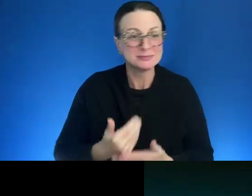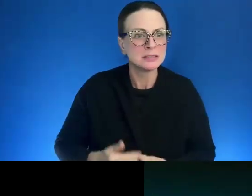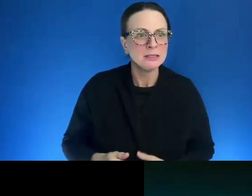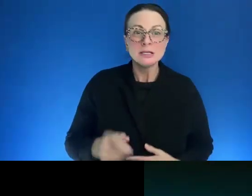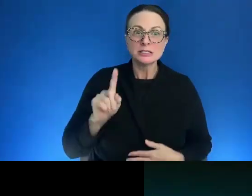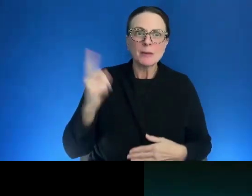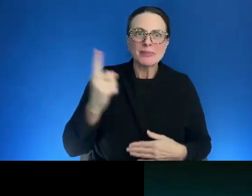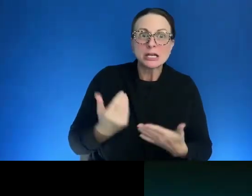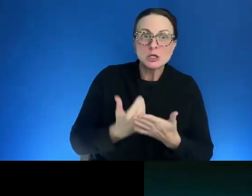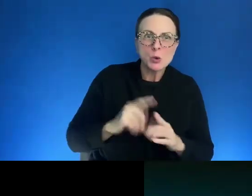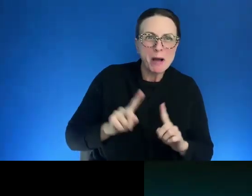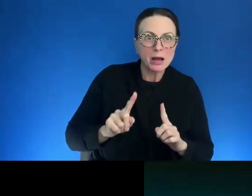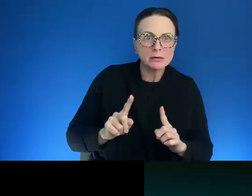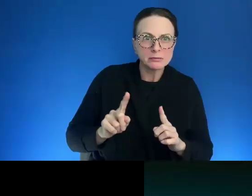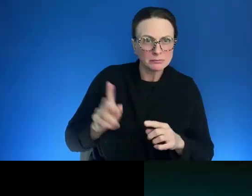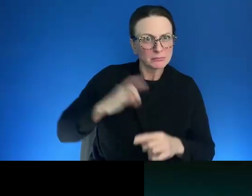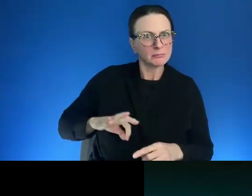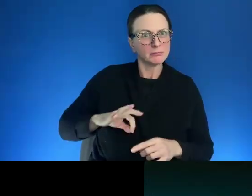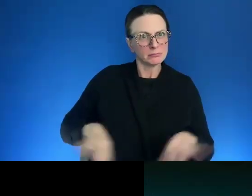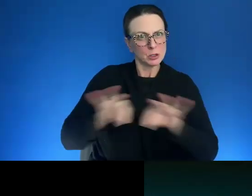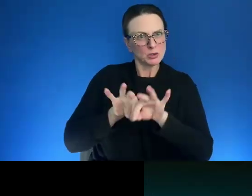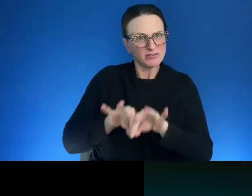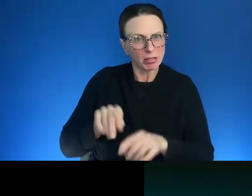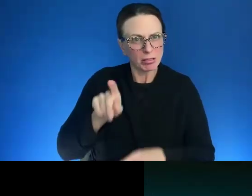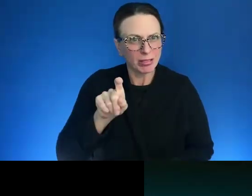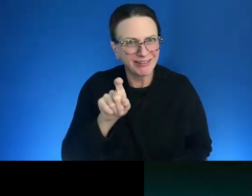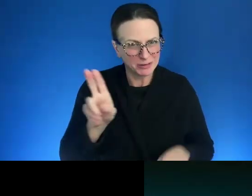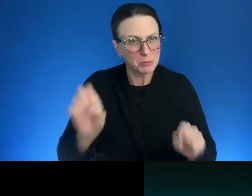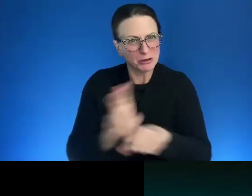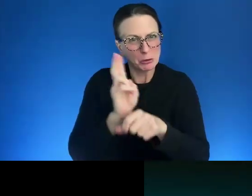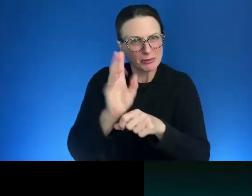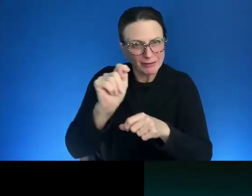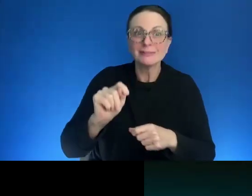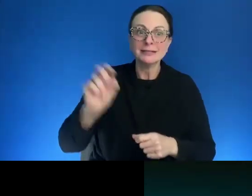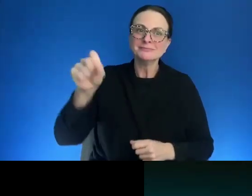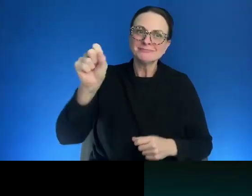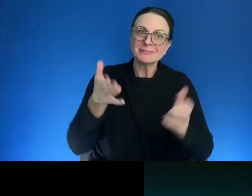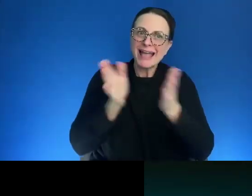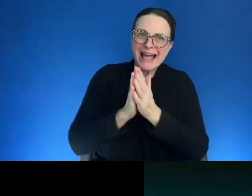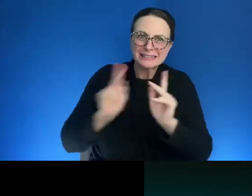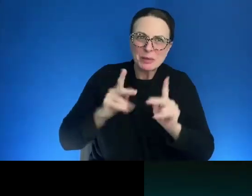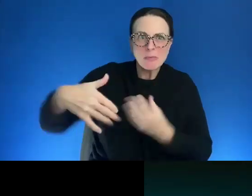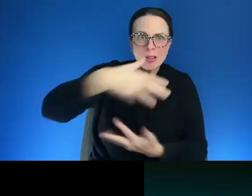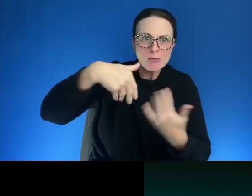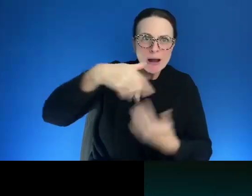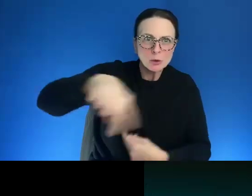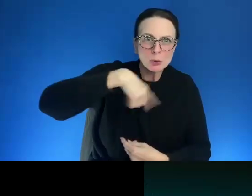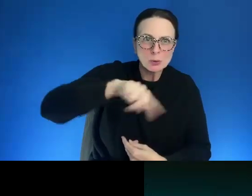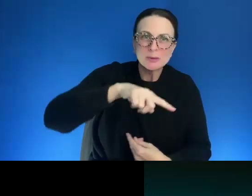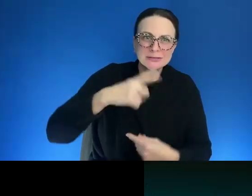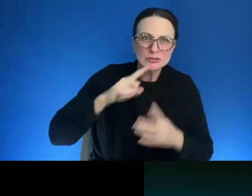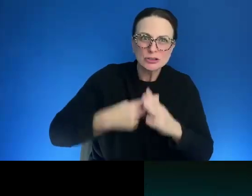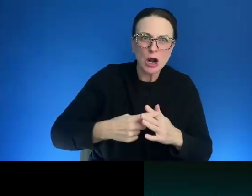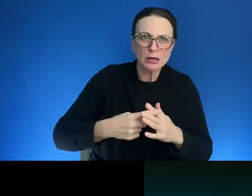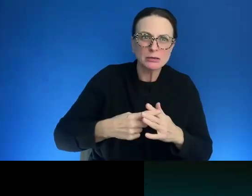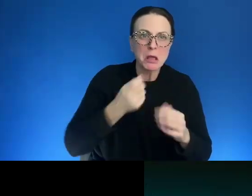but useful. Yeah, exactly. So and you can ask people around you. You can start